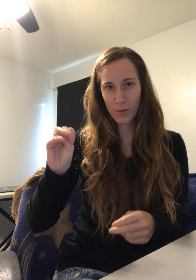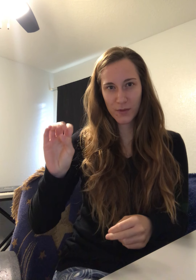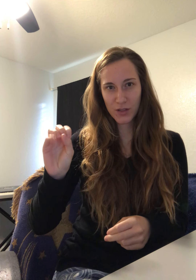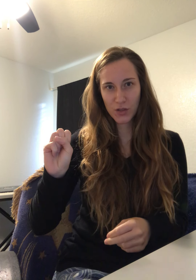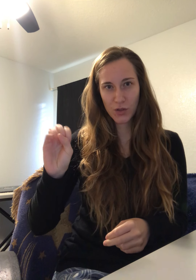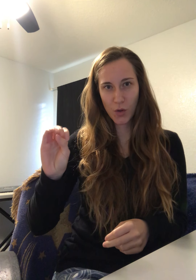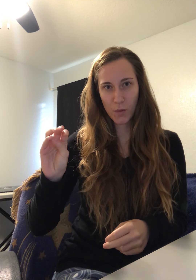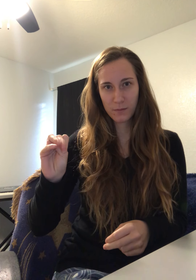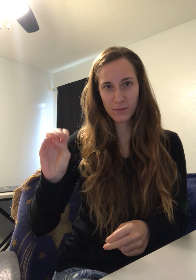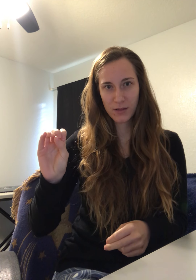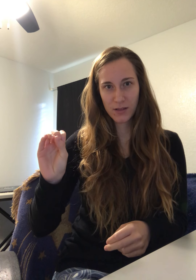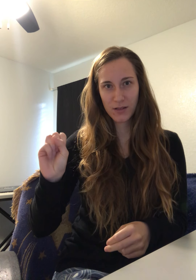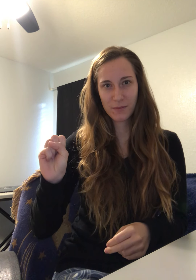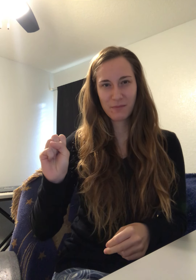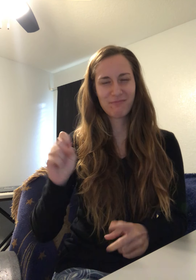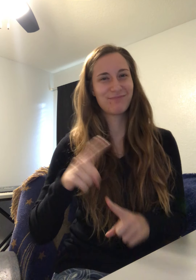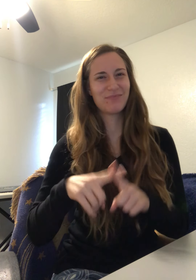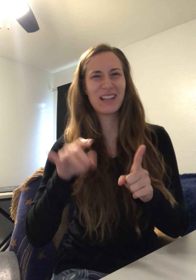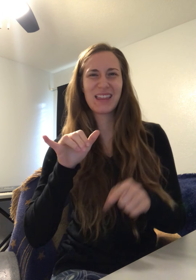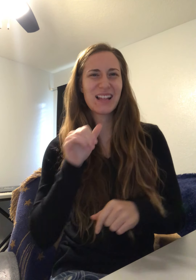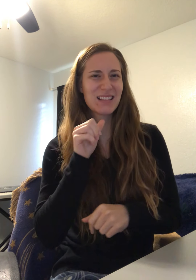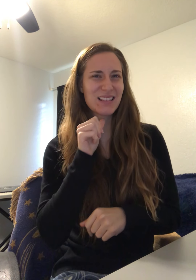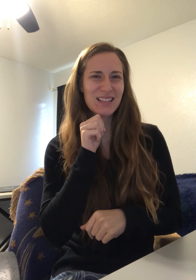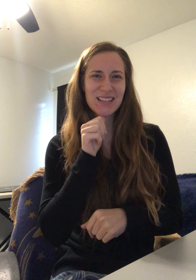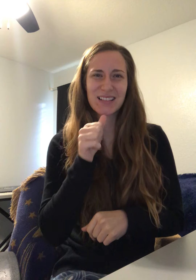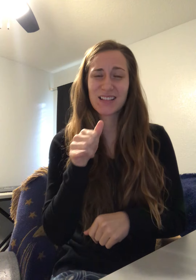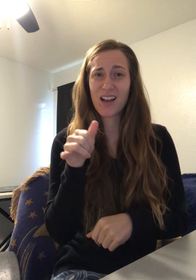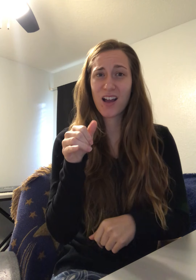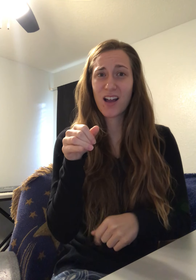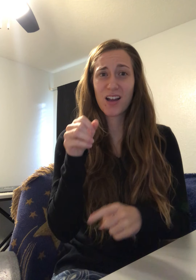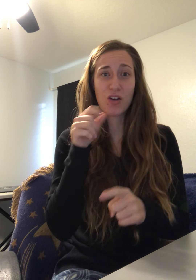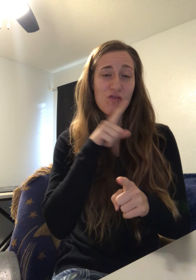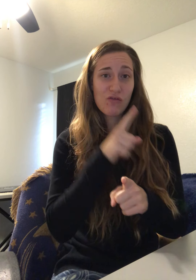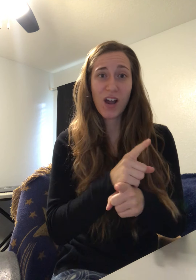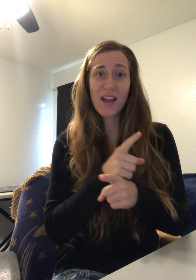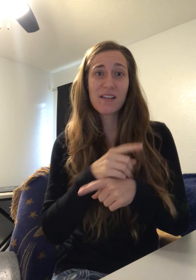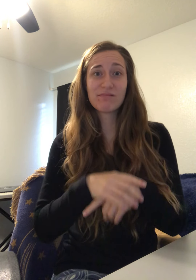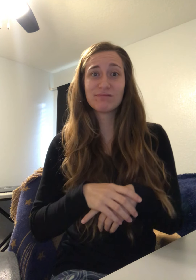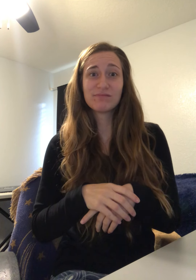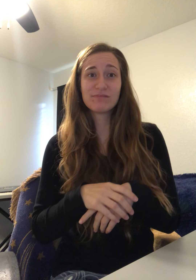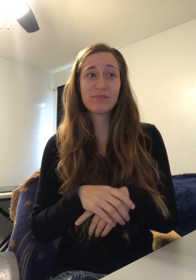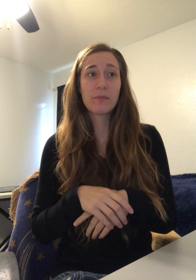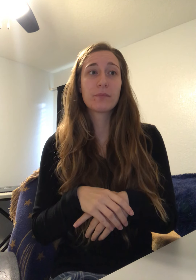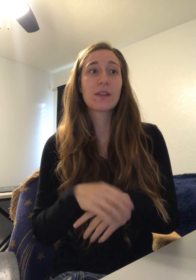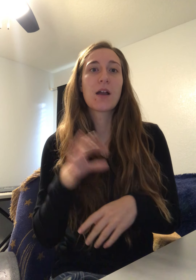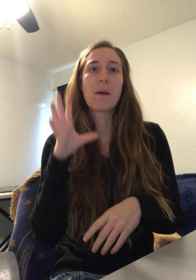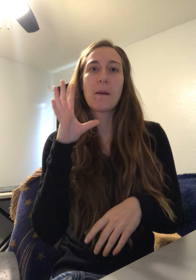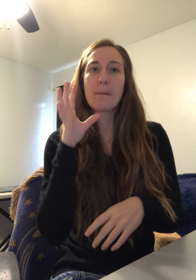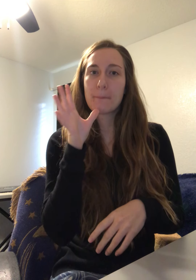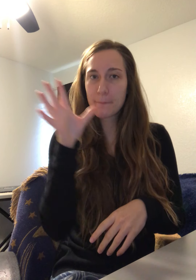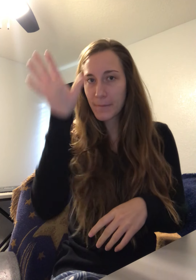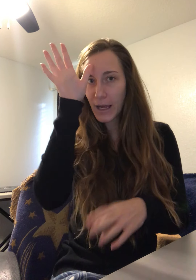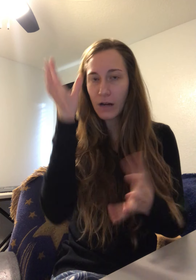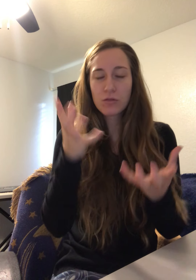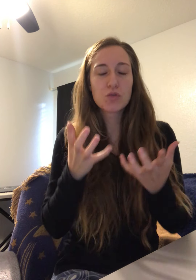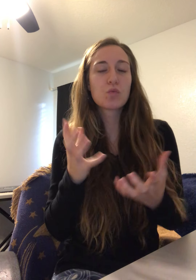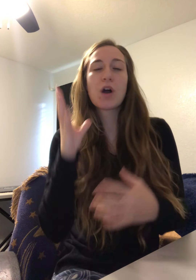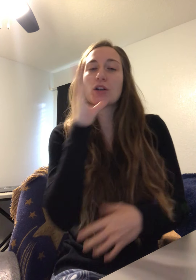I think so many parents, even of typical kids, are assuming that they understand how their kid's life is going to unfold and what their kid's personality is going to be